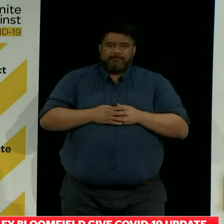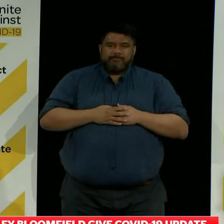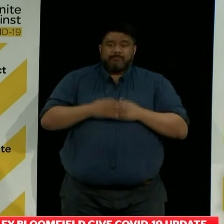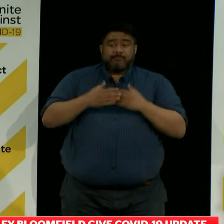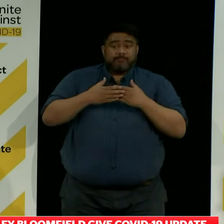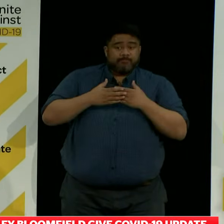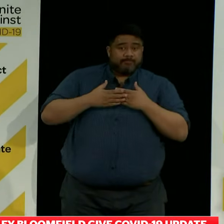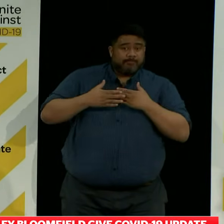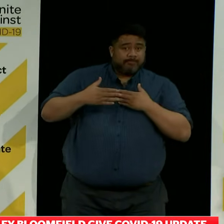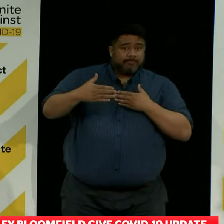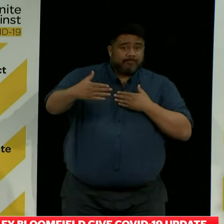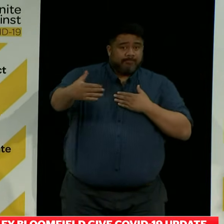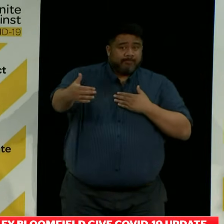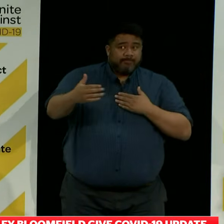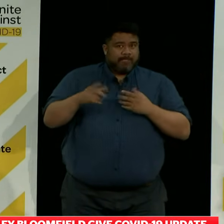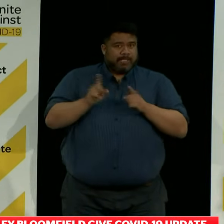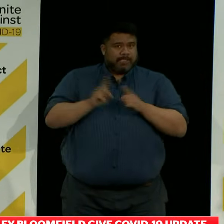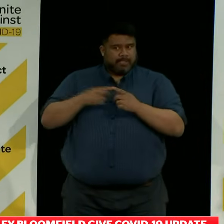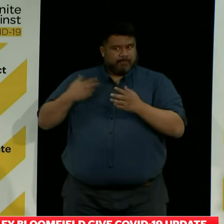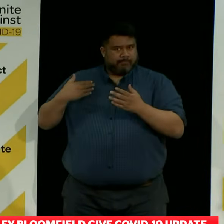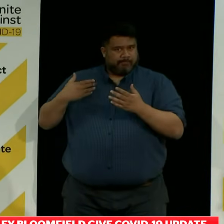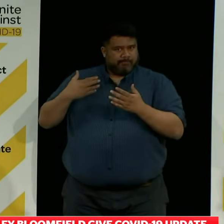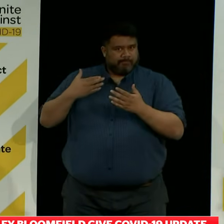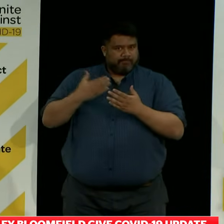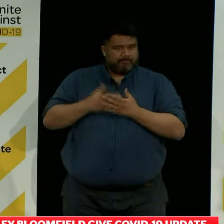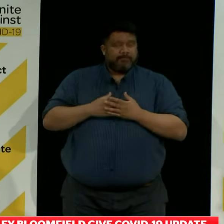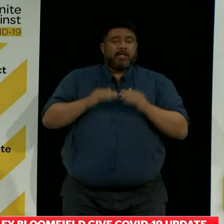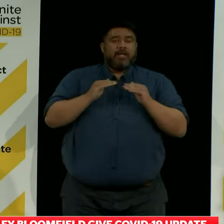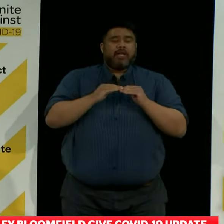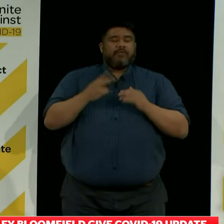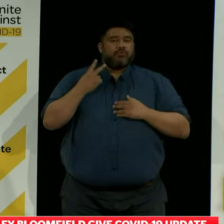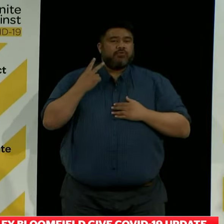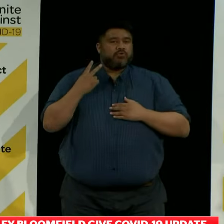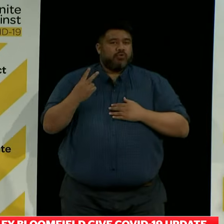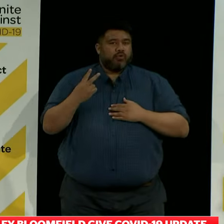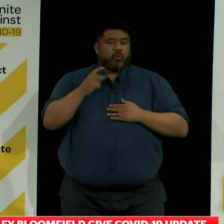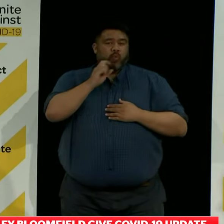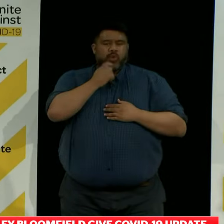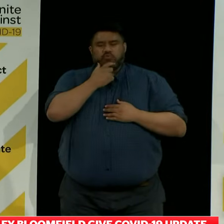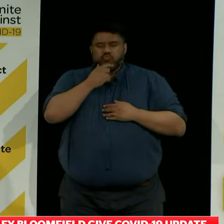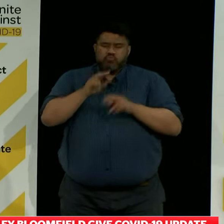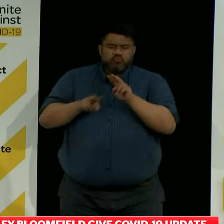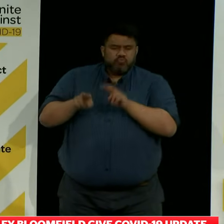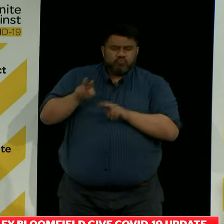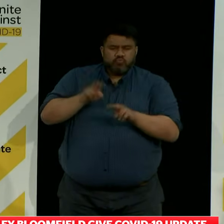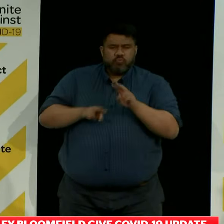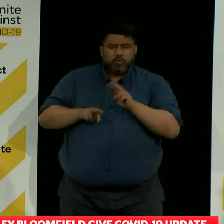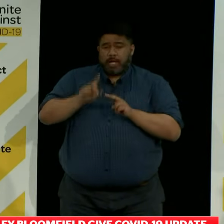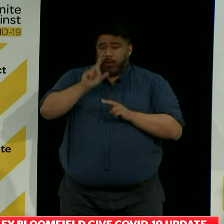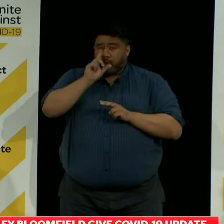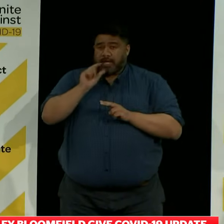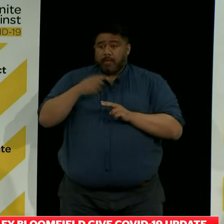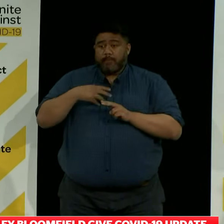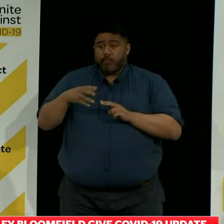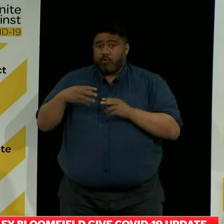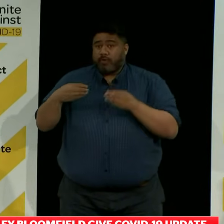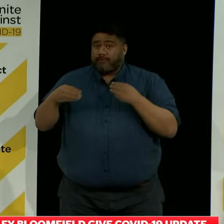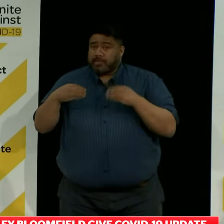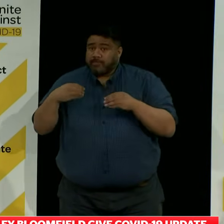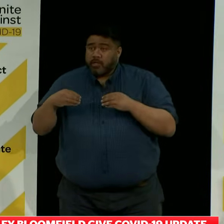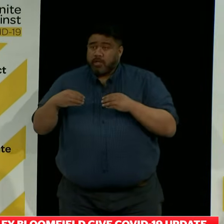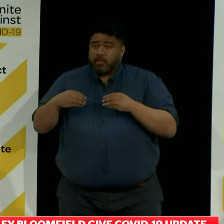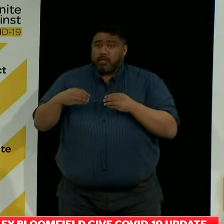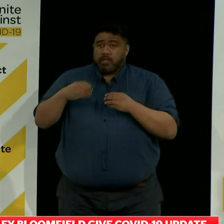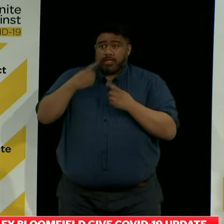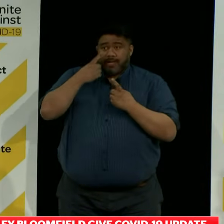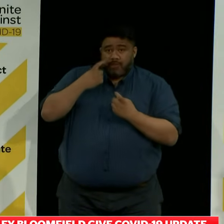we have throughout the pandemic, we've reassessed the settings at level 2 to see if there are any further ways to ease those settings and maintain a cautious approach, and